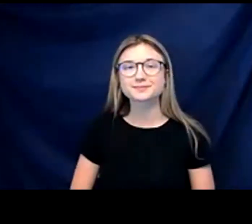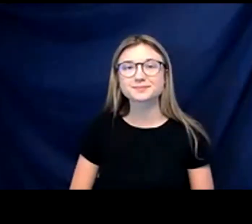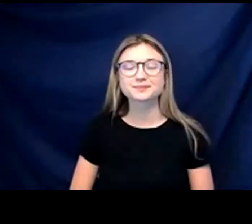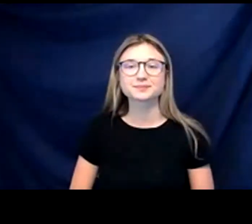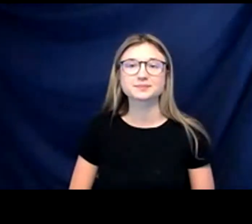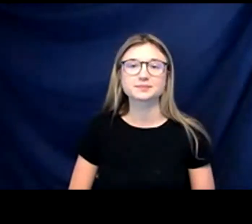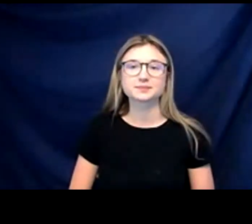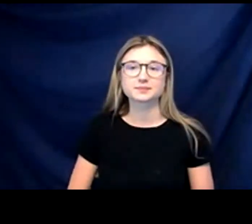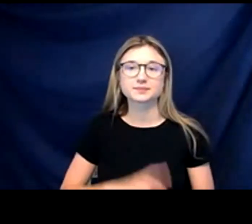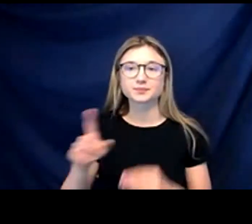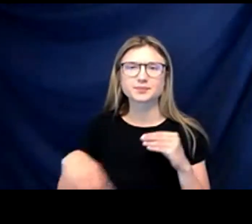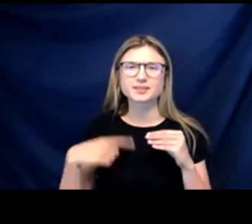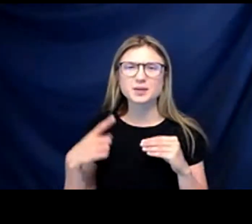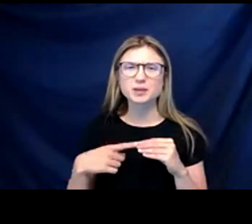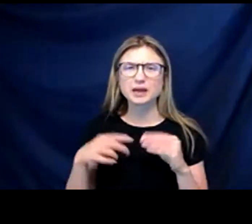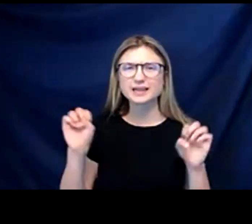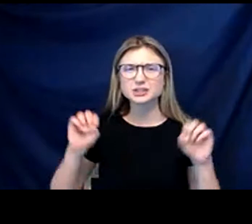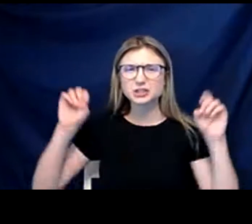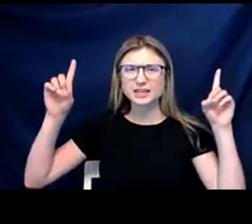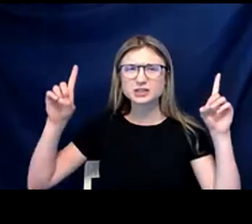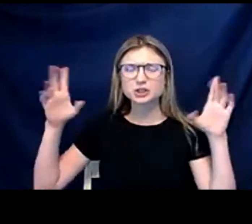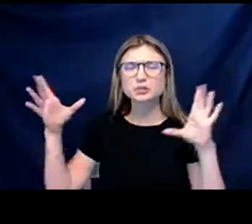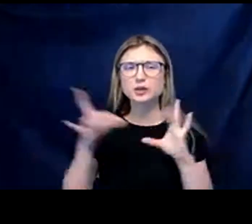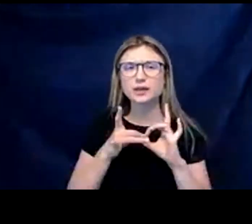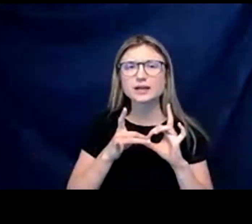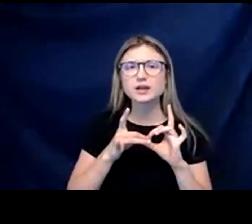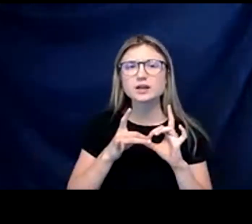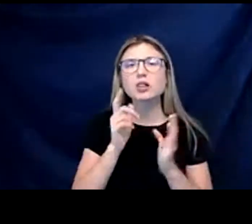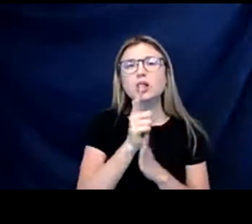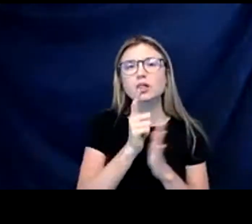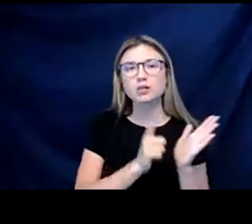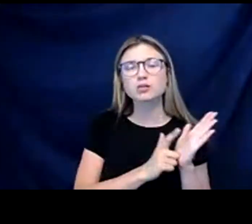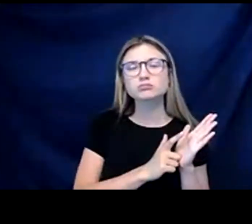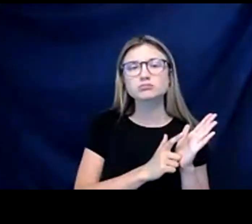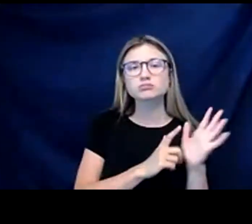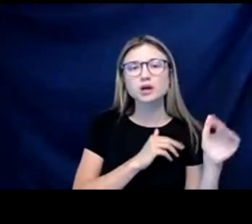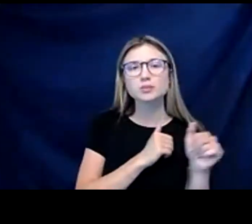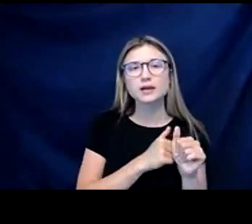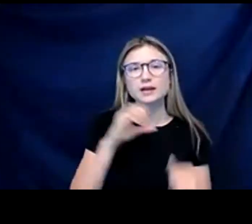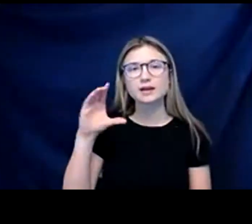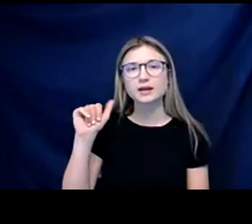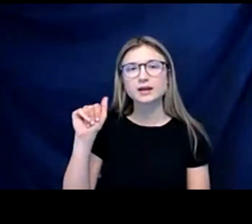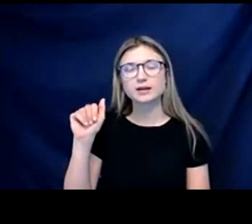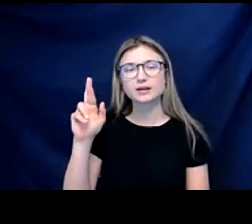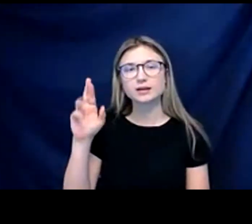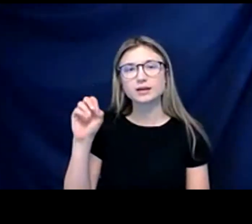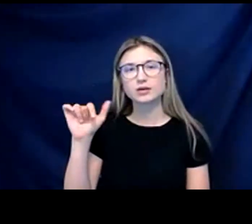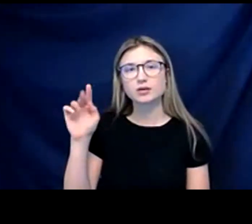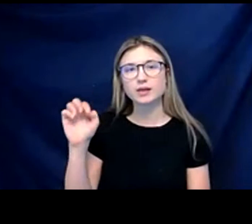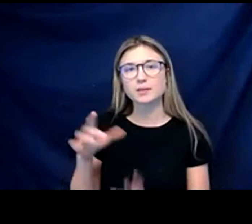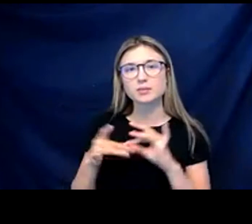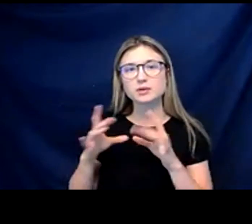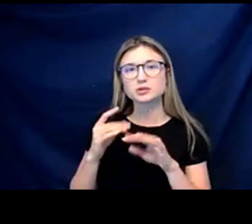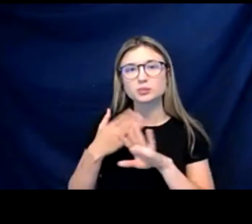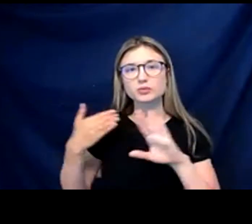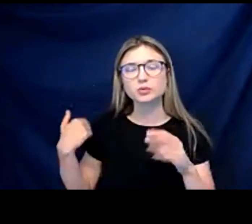In regards to education-related legislative updates, as Caroline had mentioned, she talked